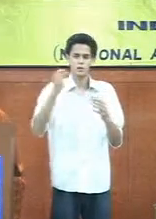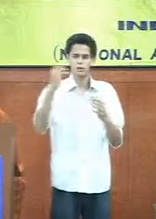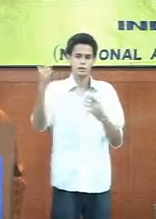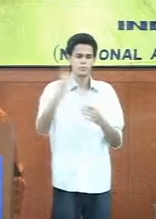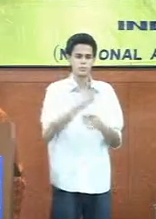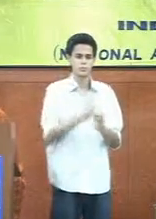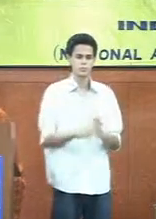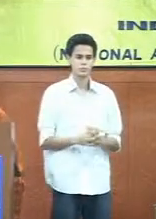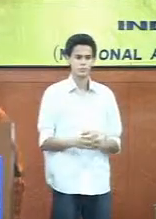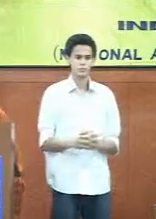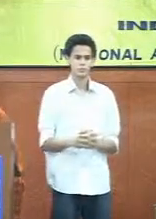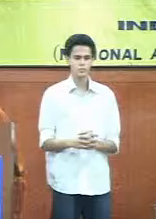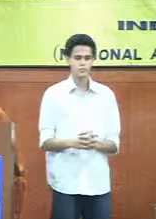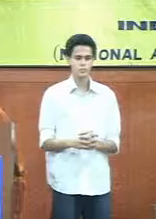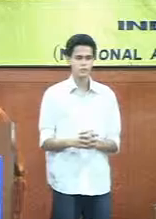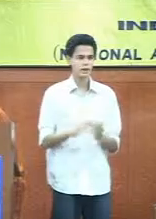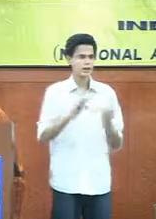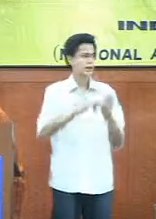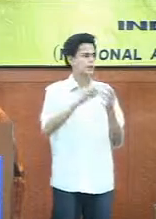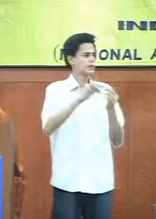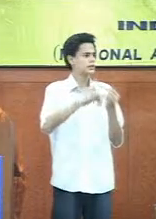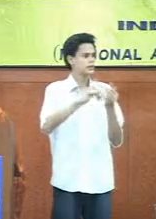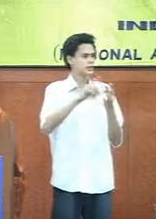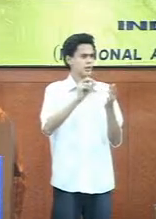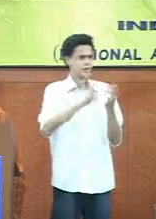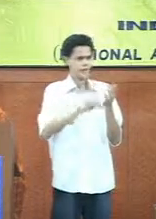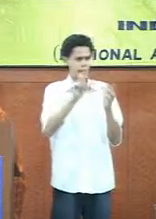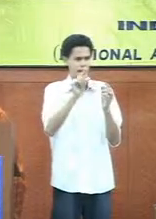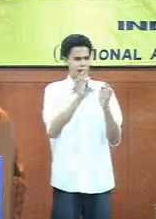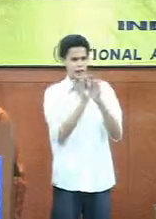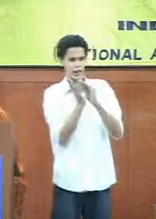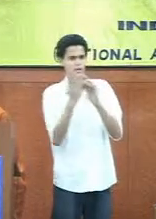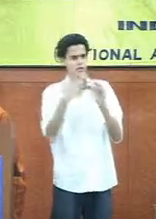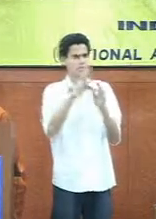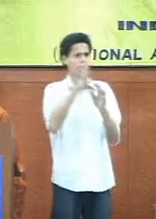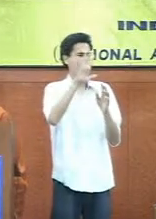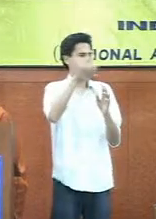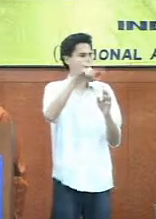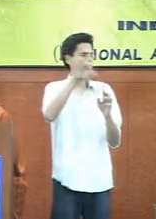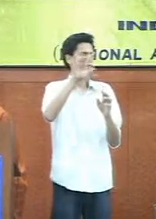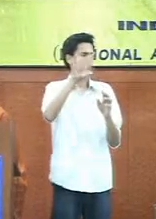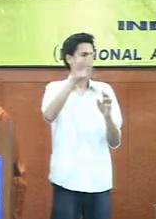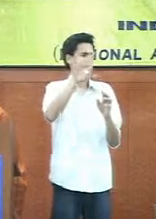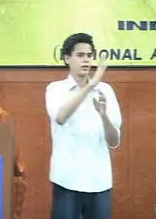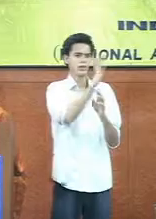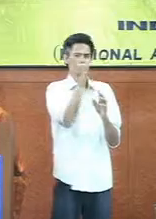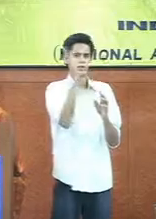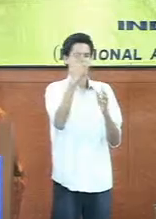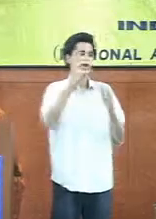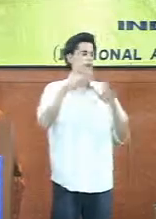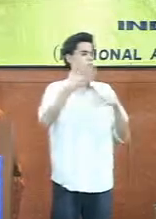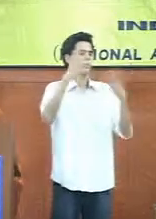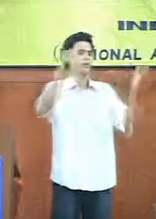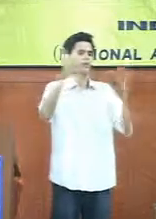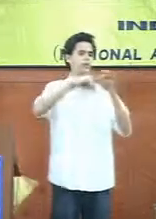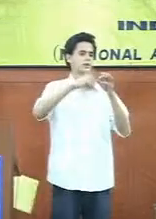session. The session is going to start a little late, but we'll go on till about 5:15 and open up the session for